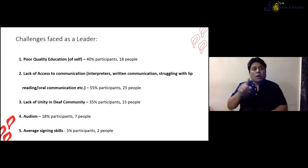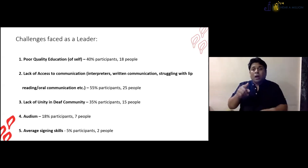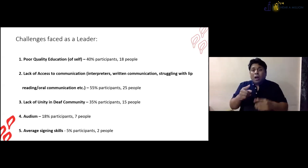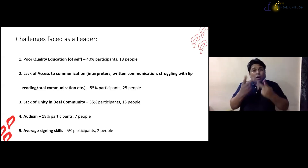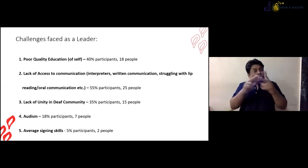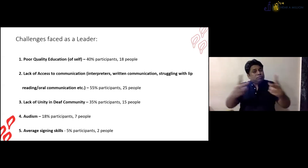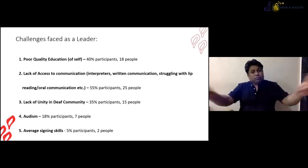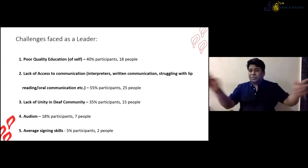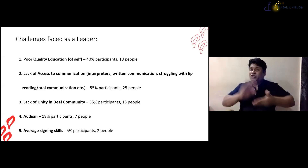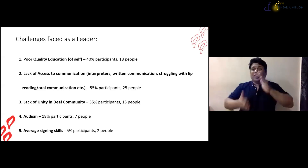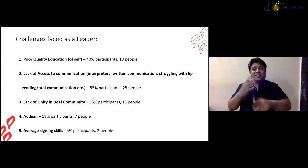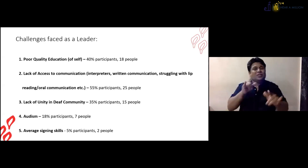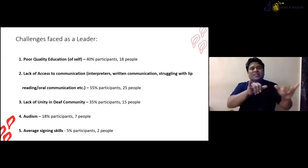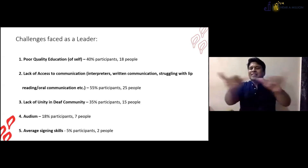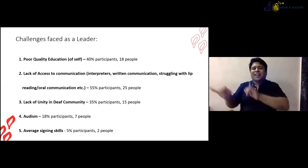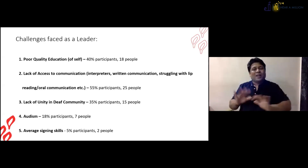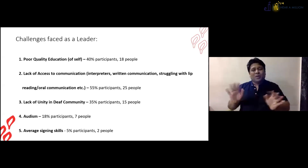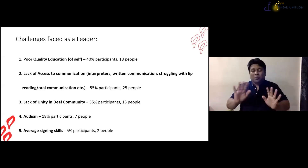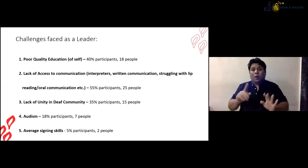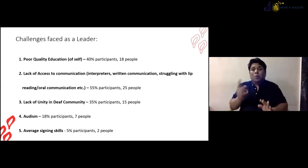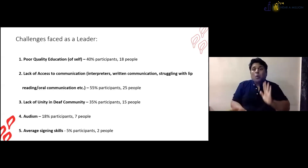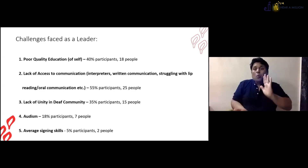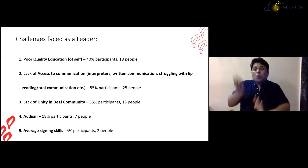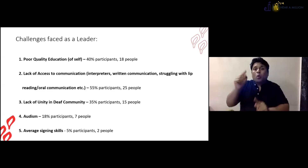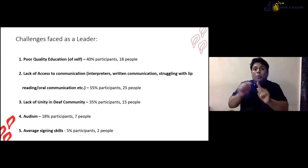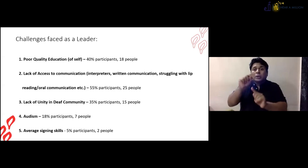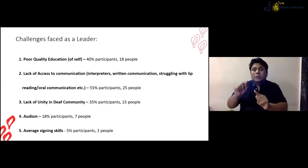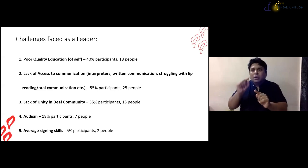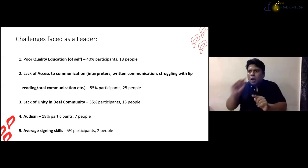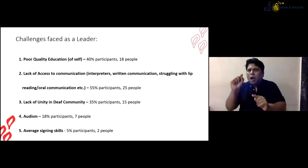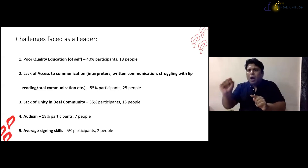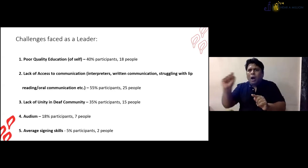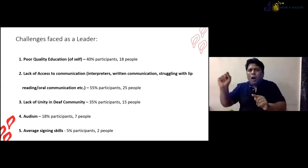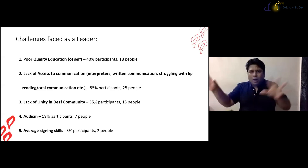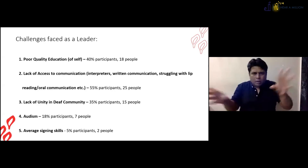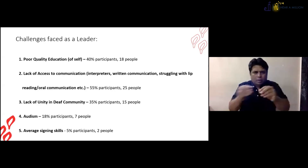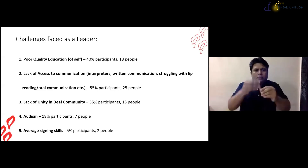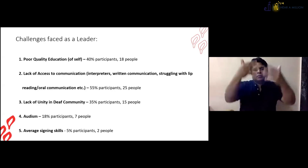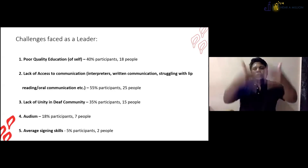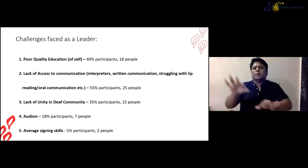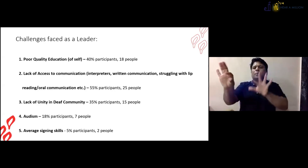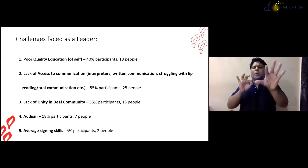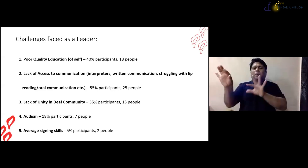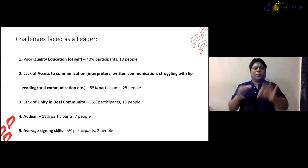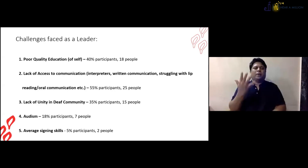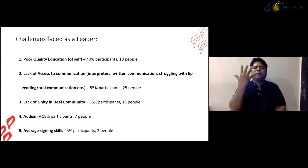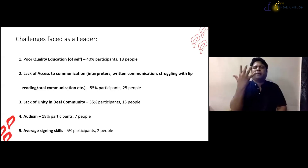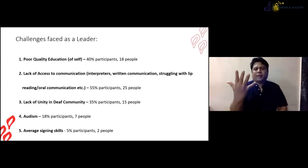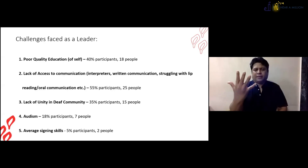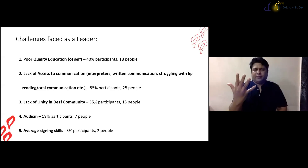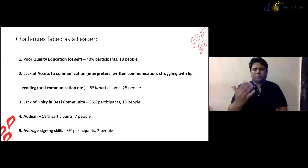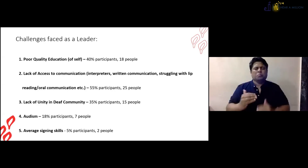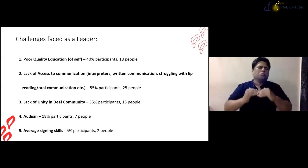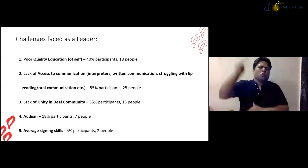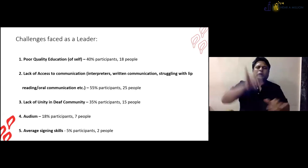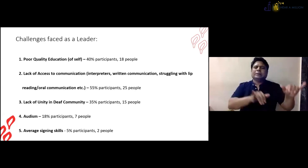while being a leader. So there were so many challenges, not the same ones, but mostly they said, these are the